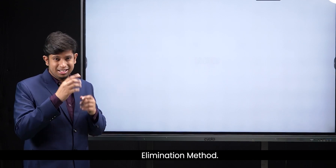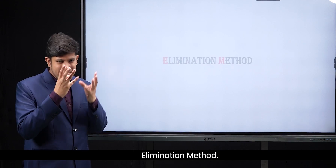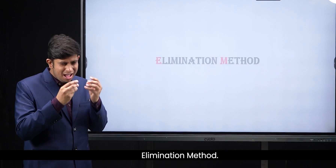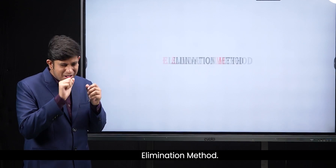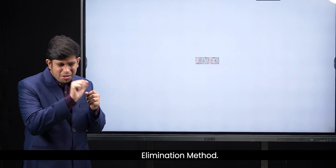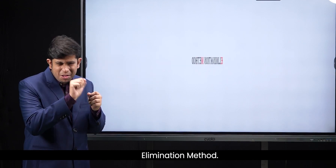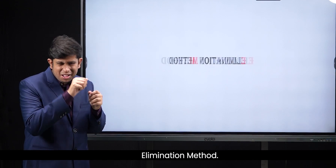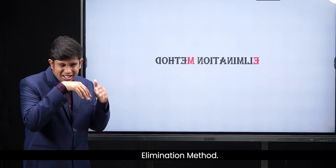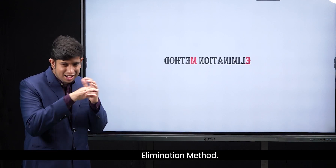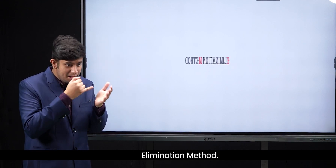Elimination method.